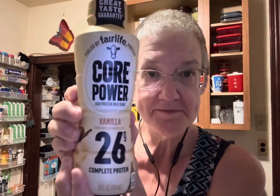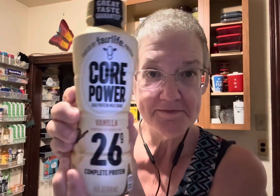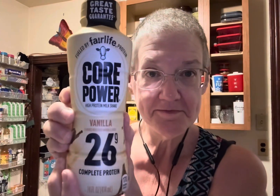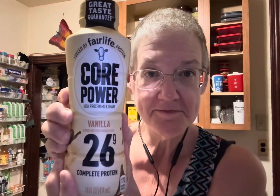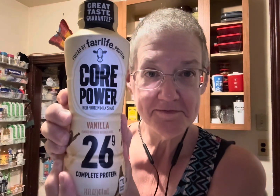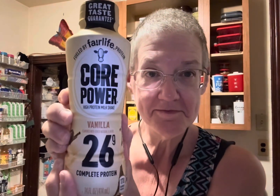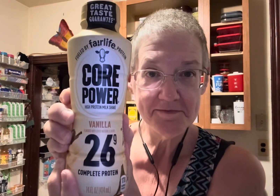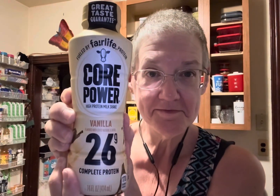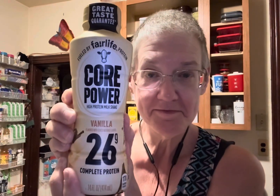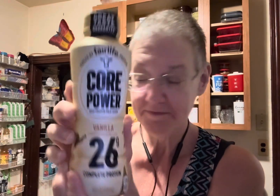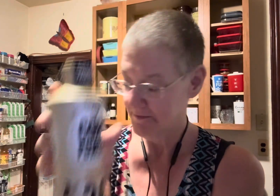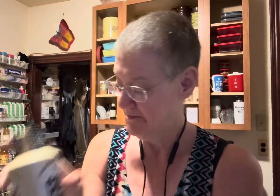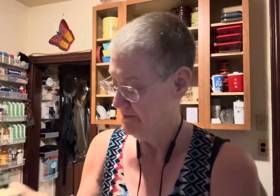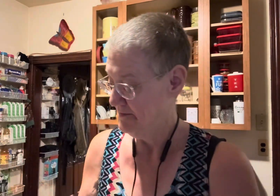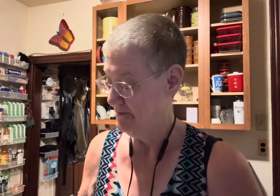is.